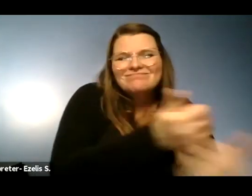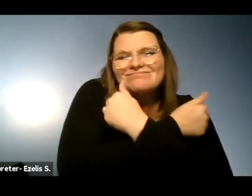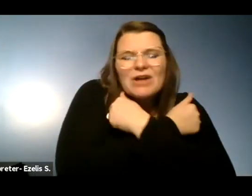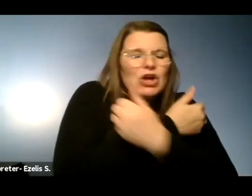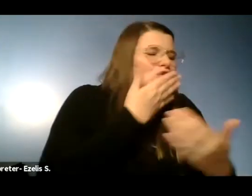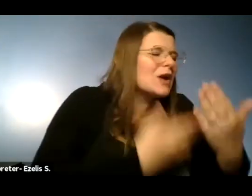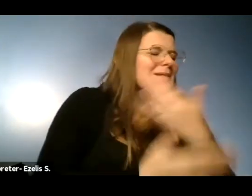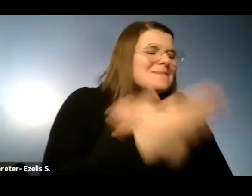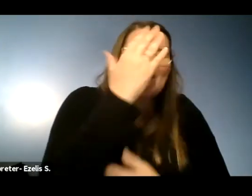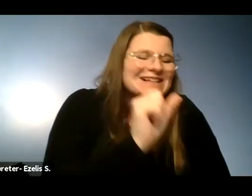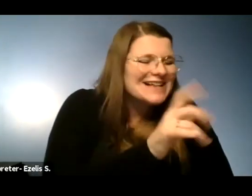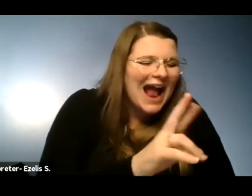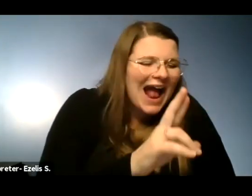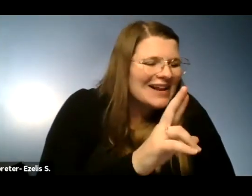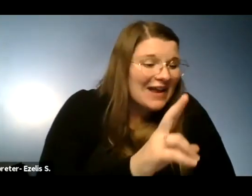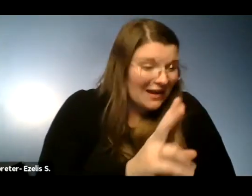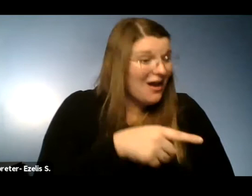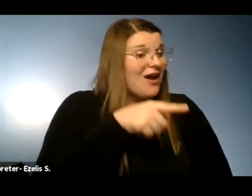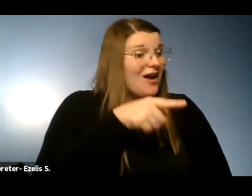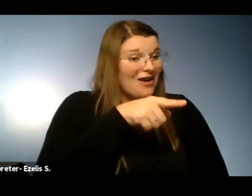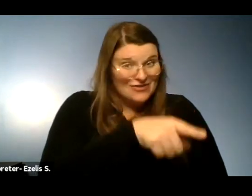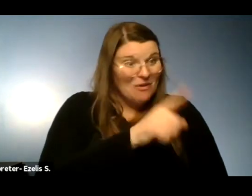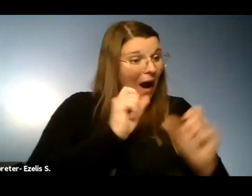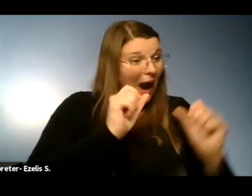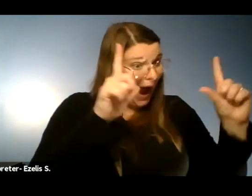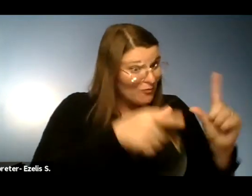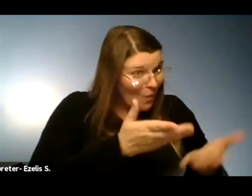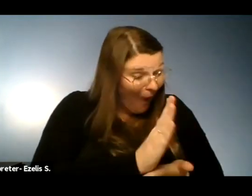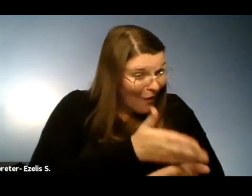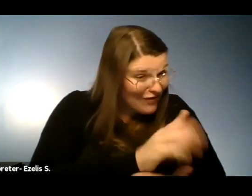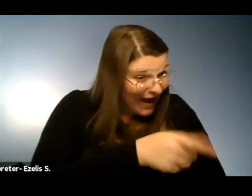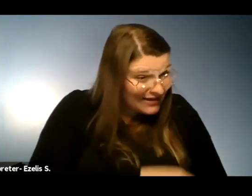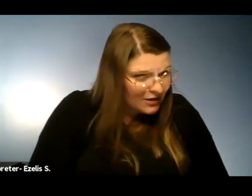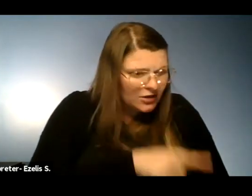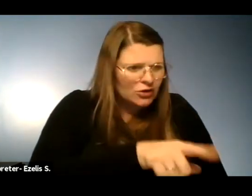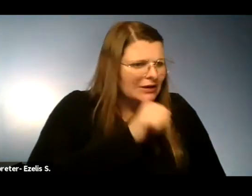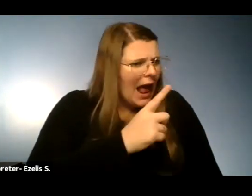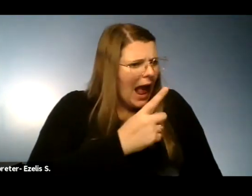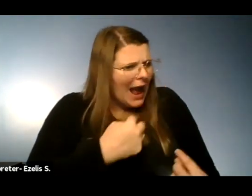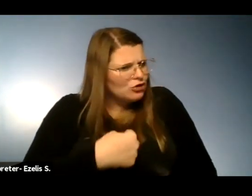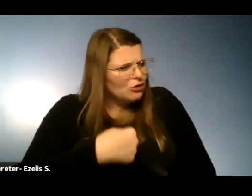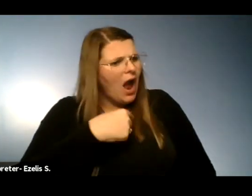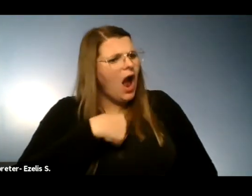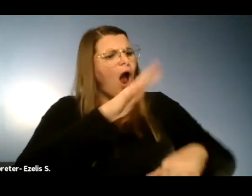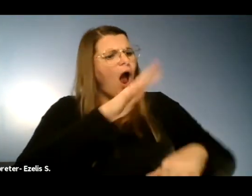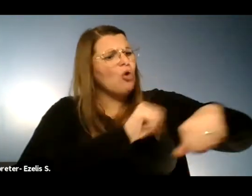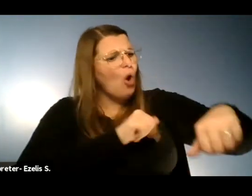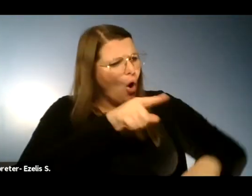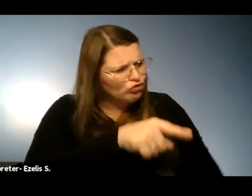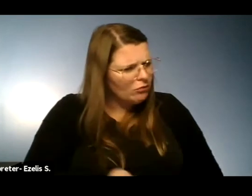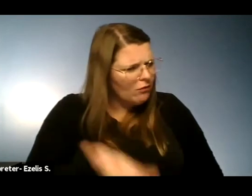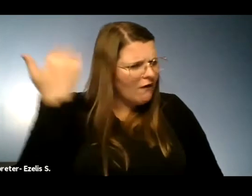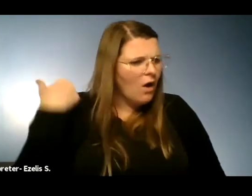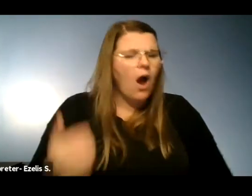morning, Skyler. I see you are up. Are you all right? You didn't answer me when I called up to you before.